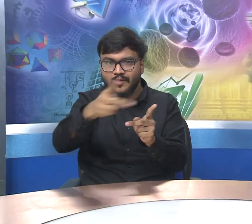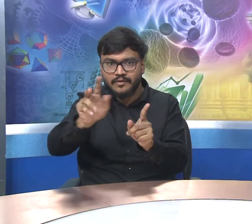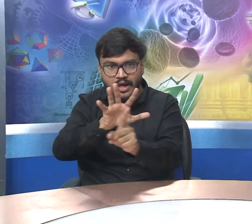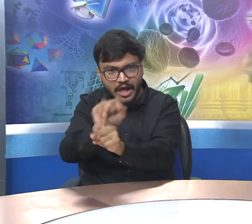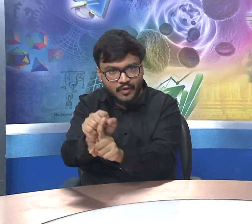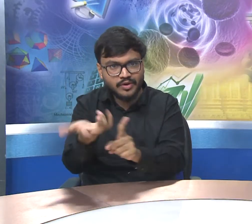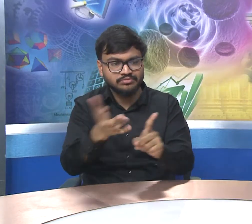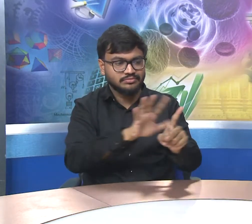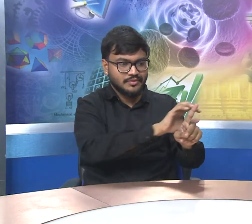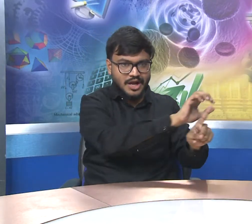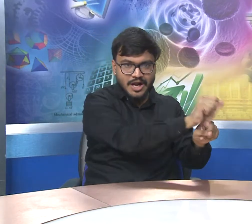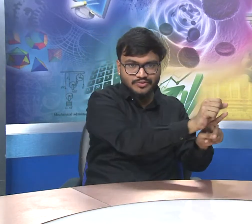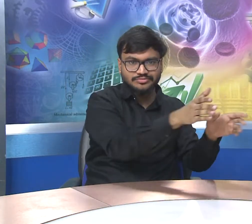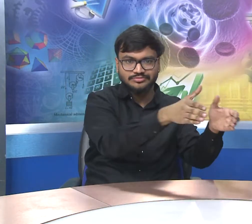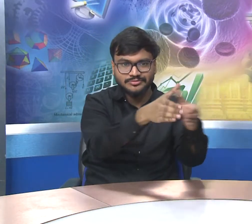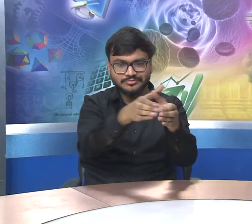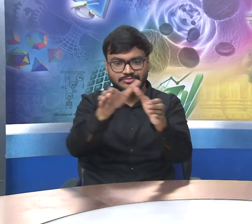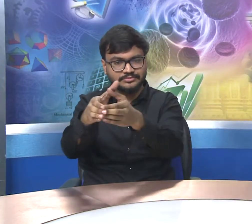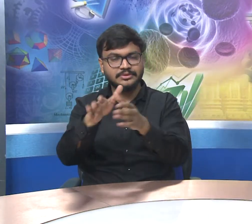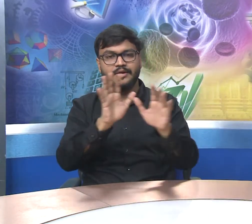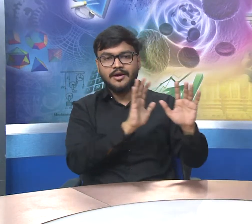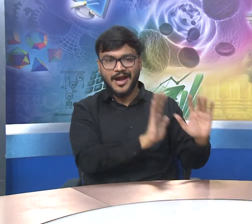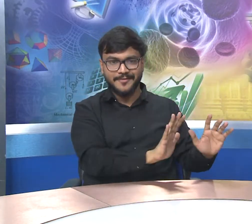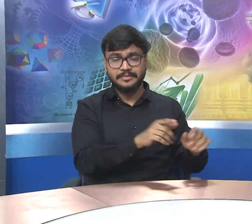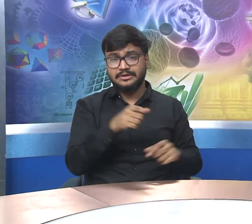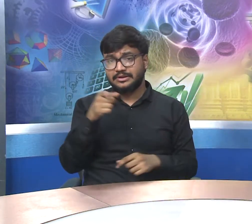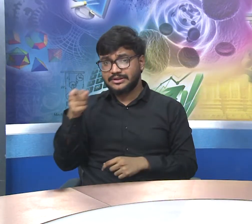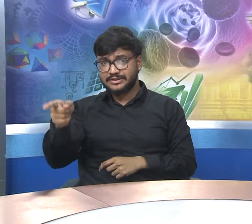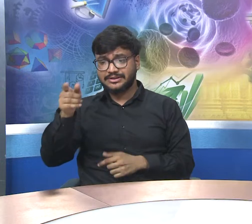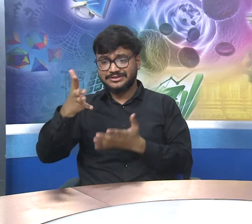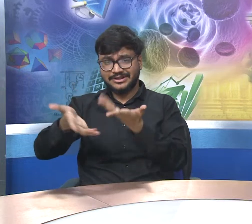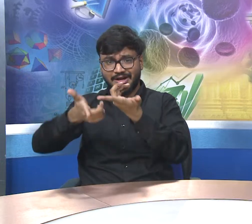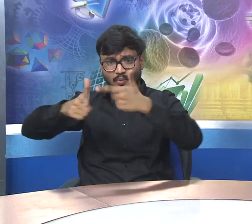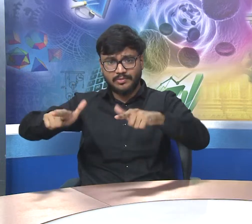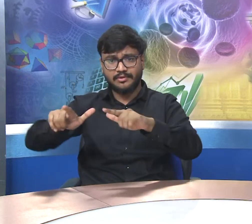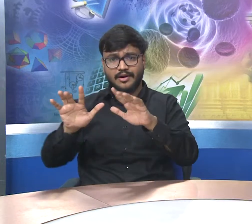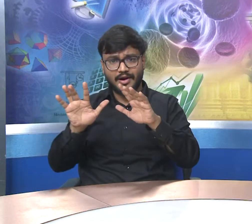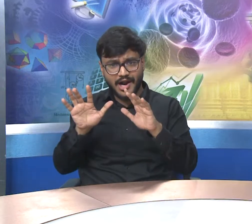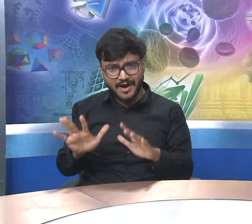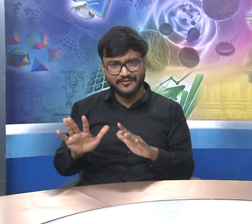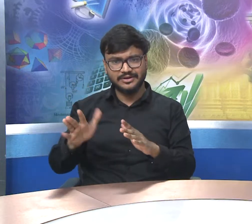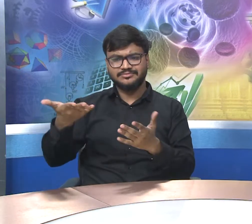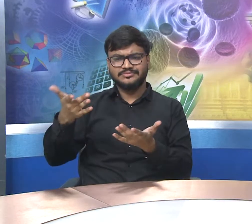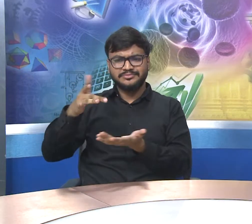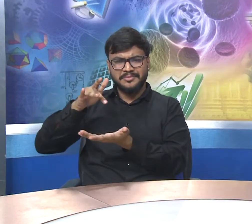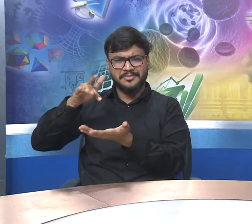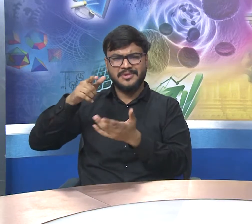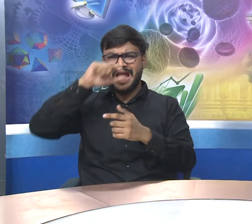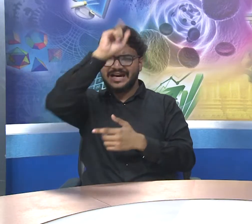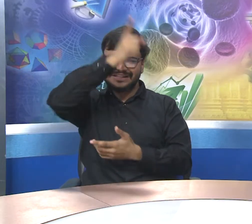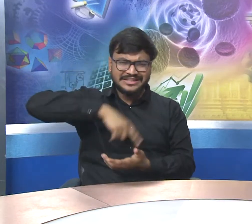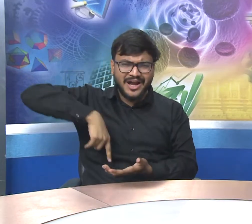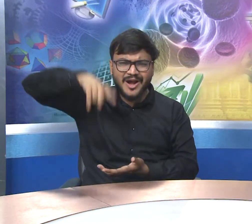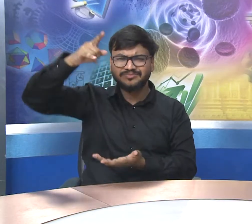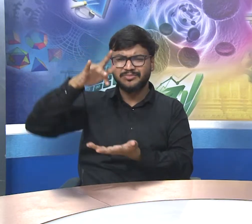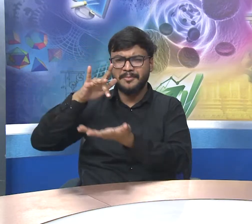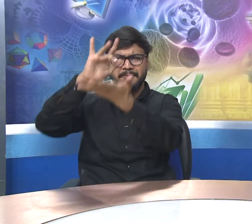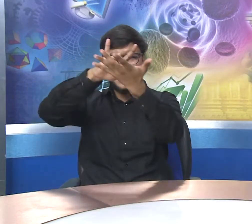like Hindi, English, they have their own culture, and the sign language have their own culture.